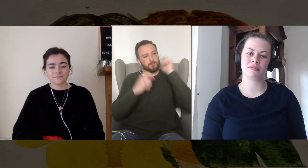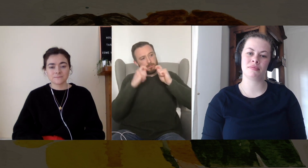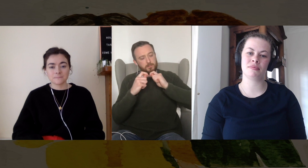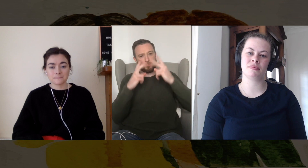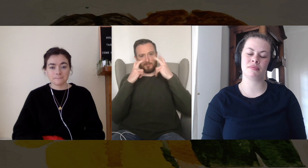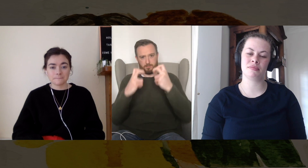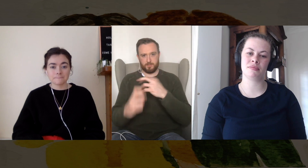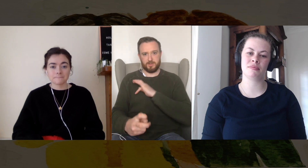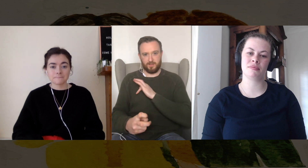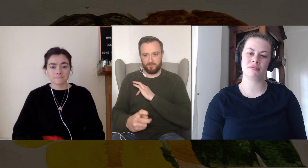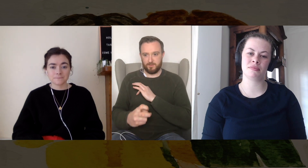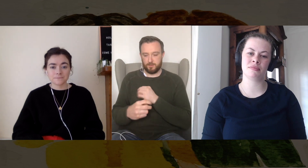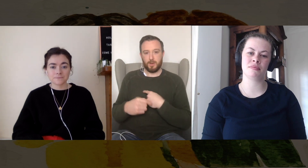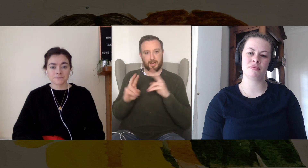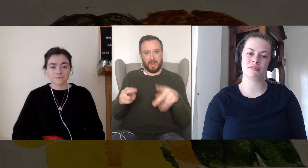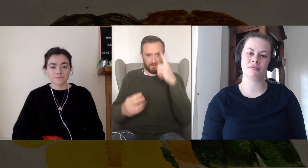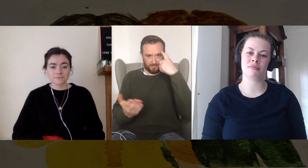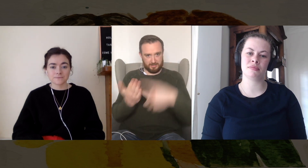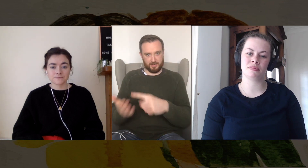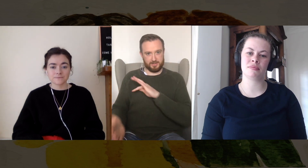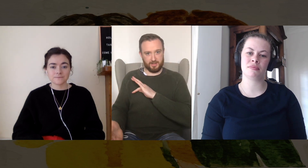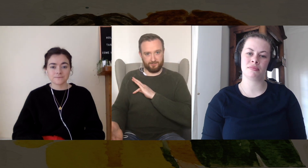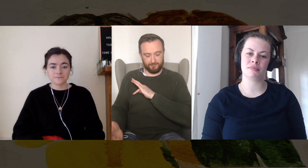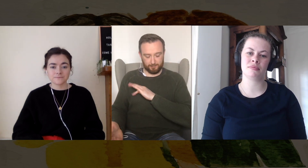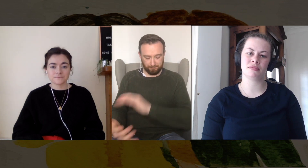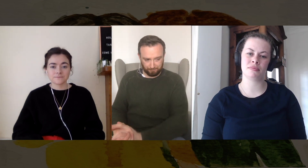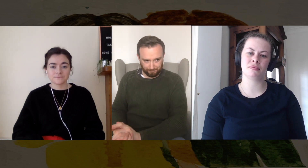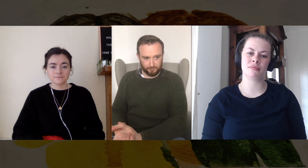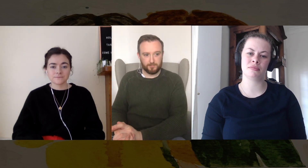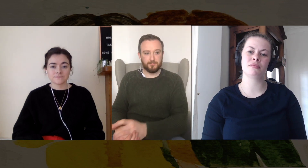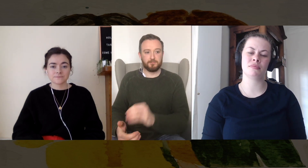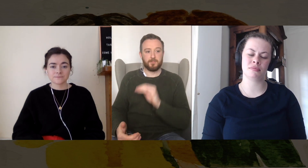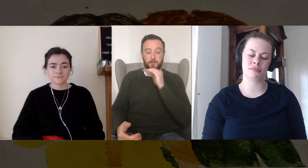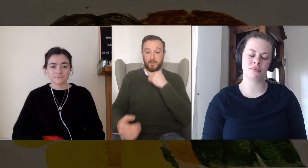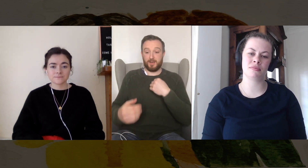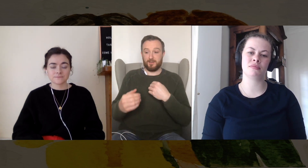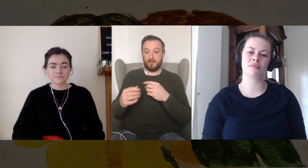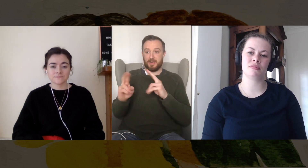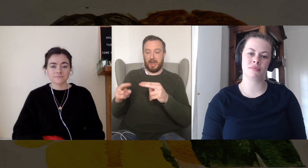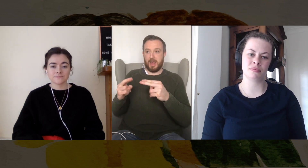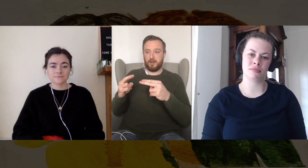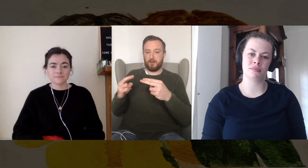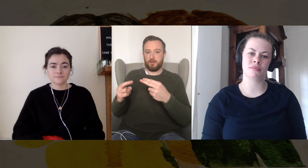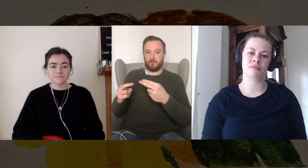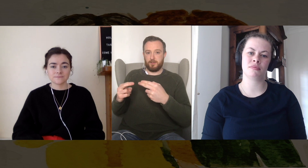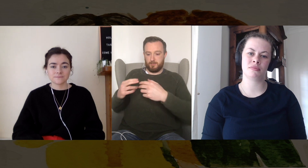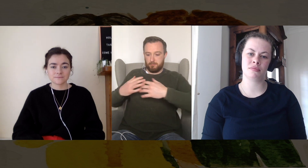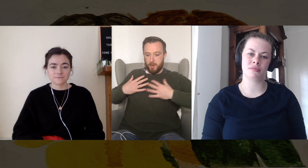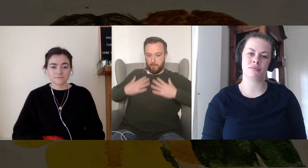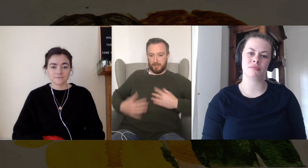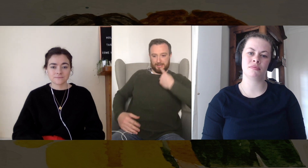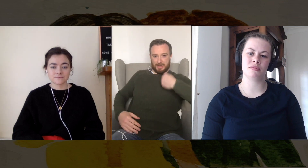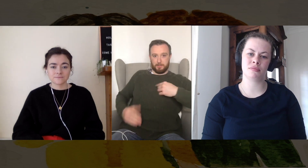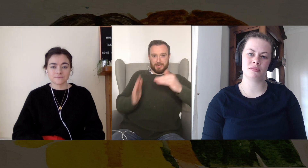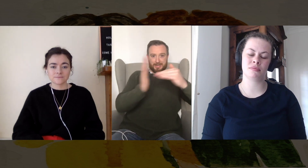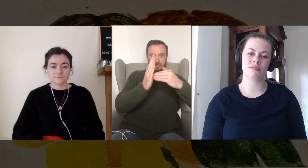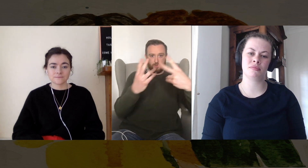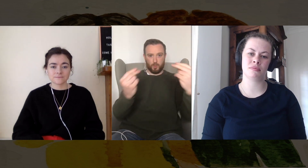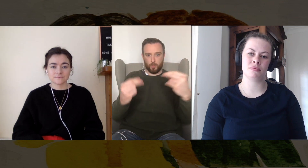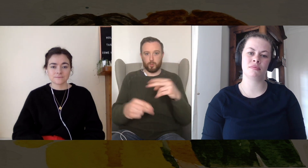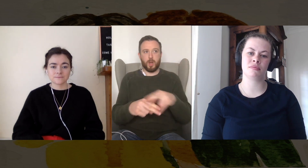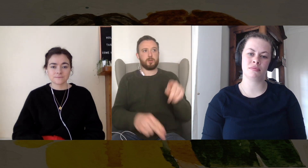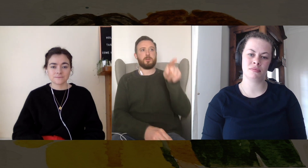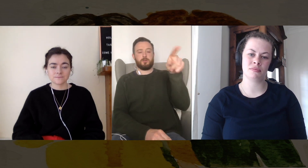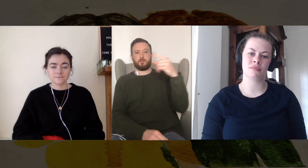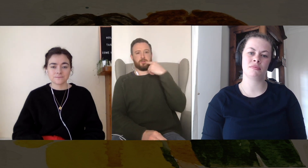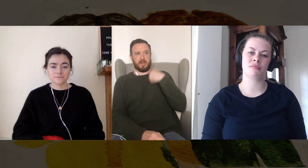someone's opinion and agreeing with it, I take the information and embody it myself and find out what I thought of that information. Yeah. So